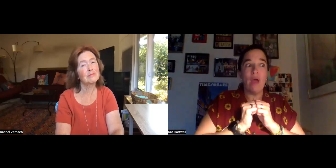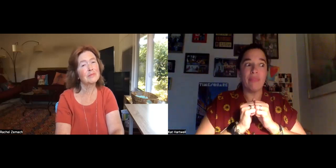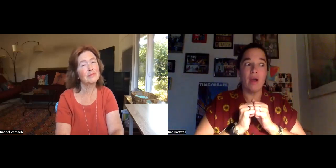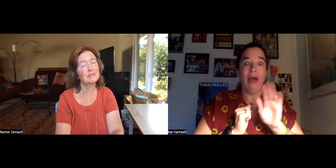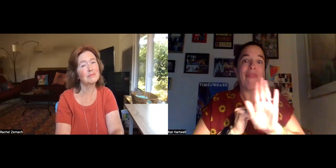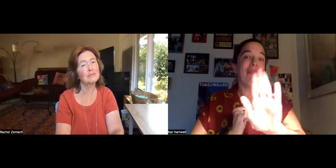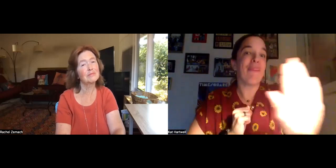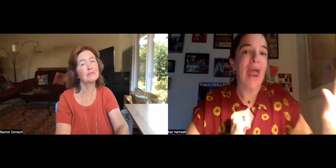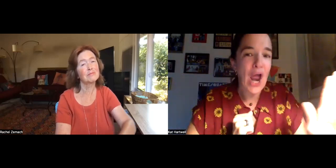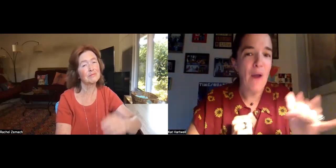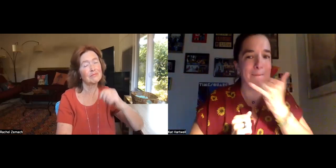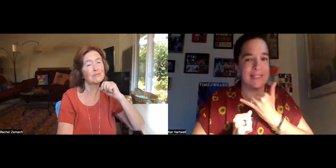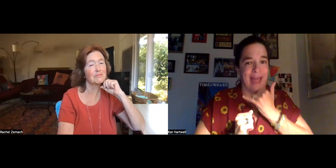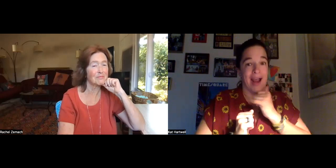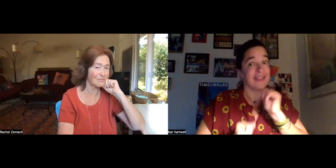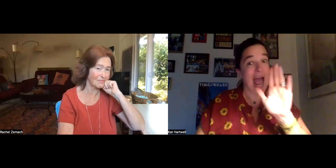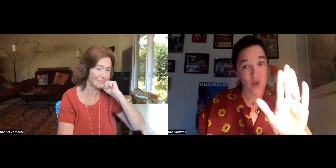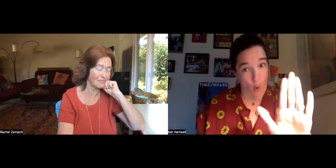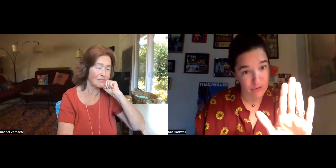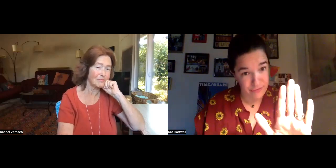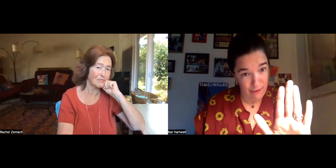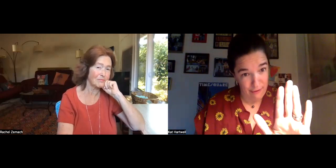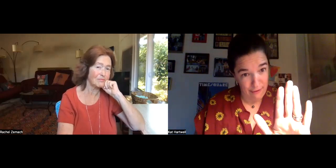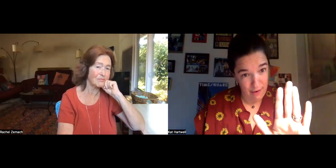with their mistake, not yours?